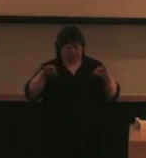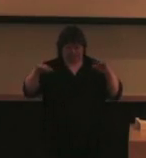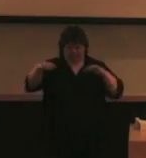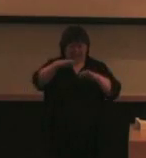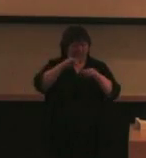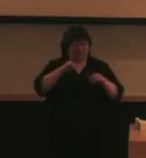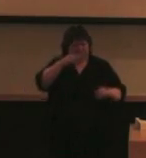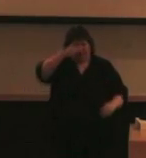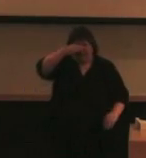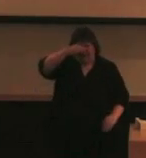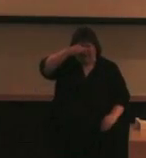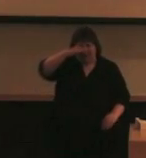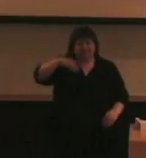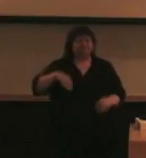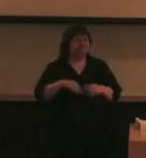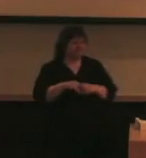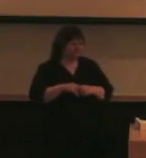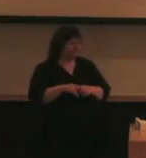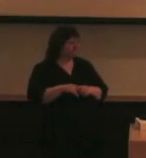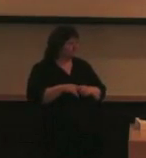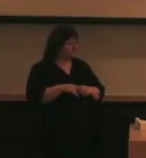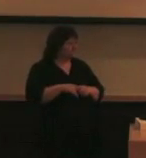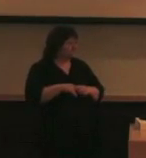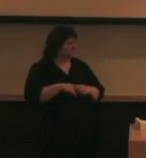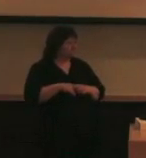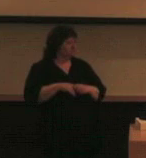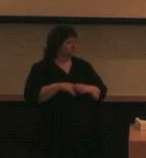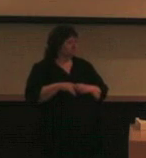their environments as well.